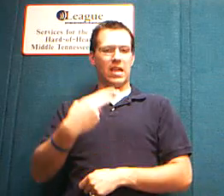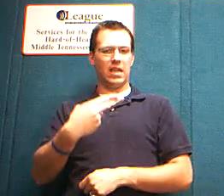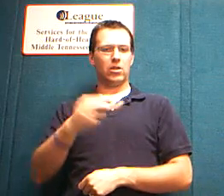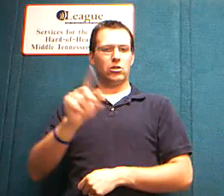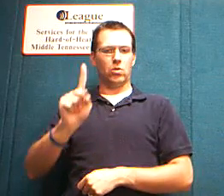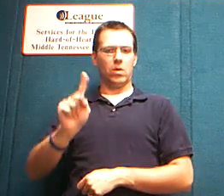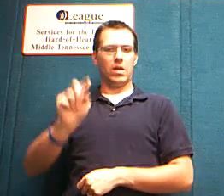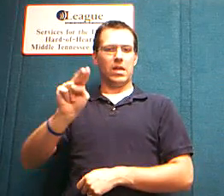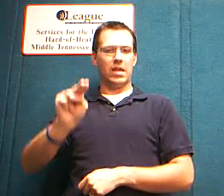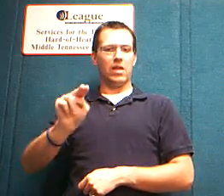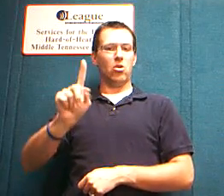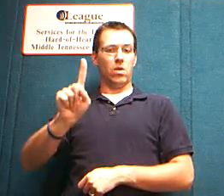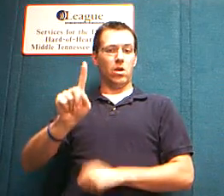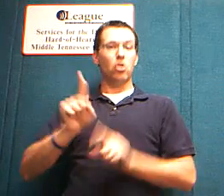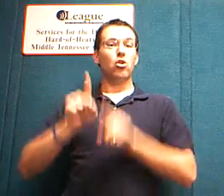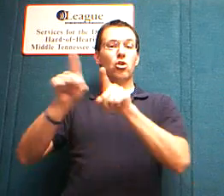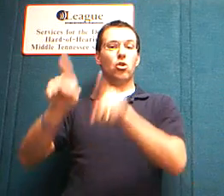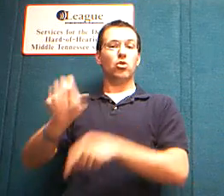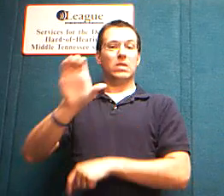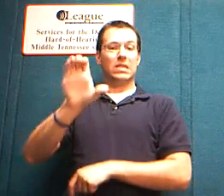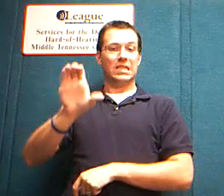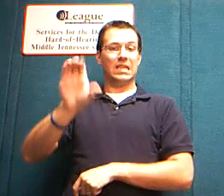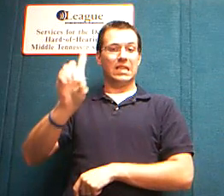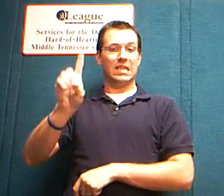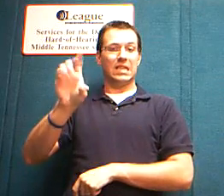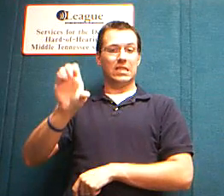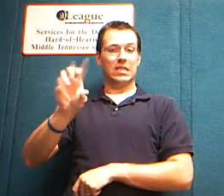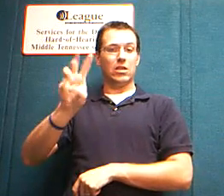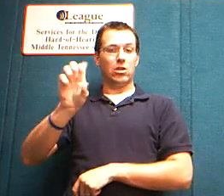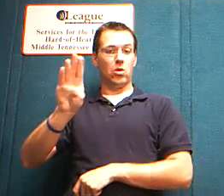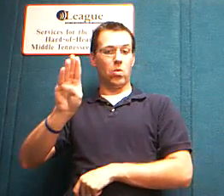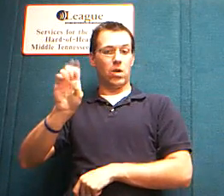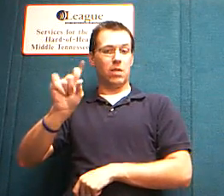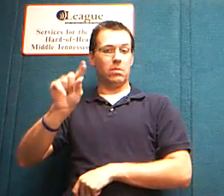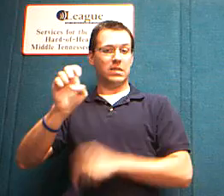the CDC or contact your local